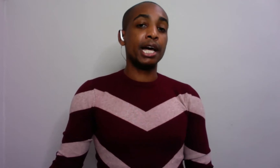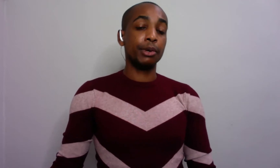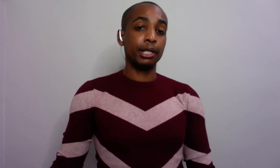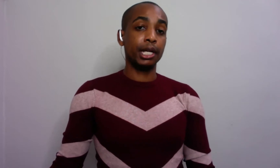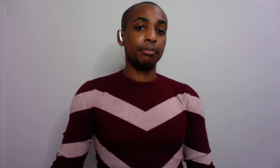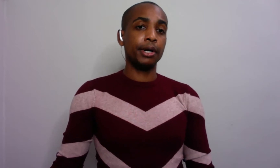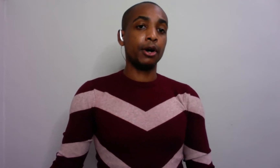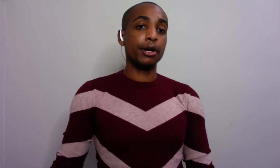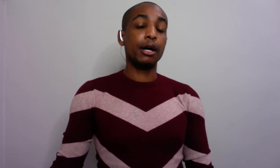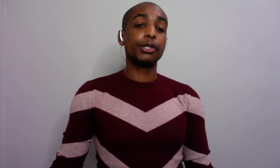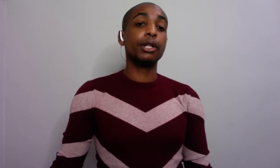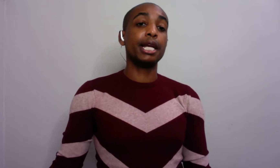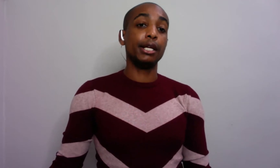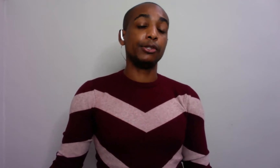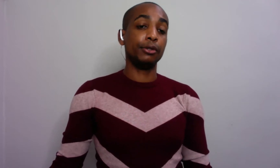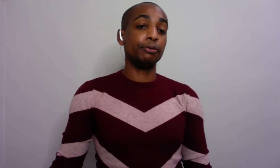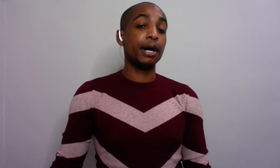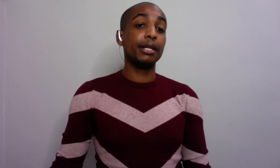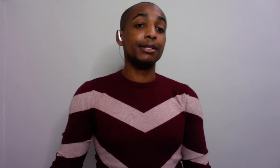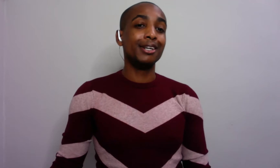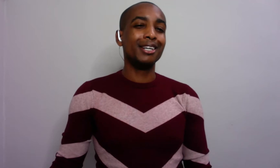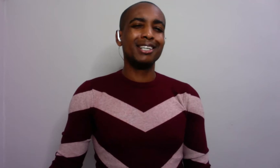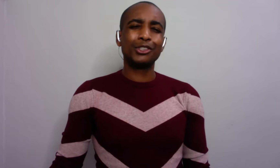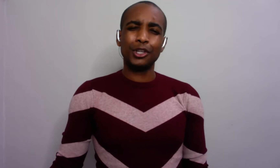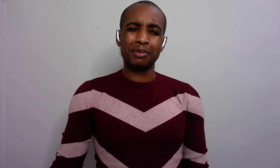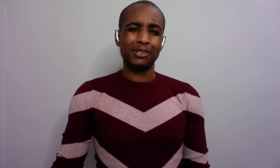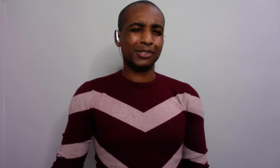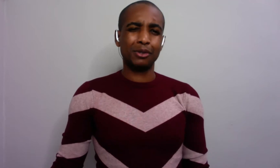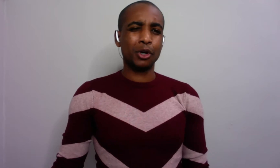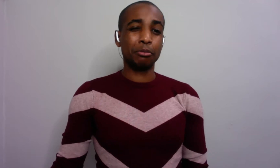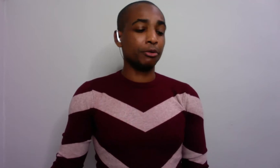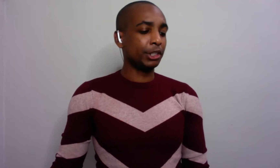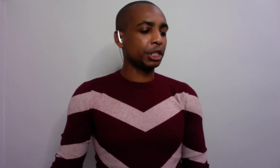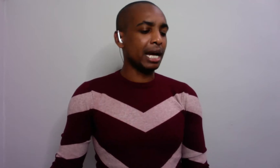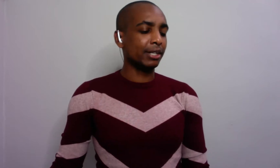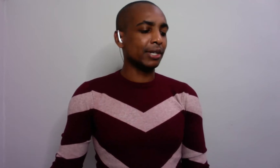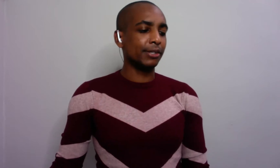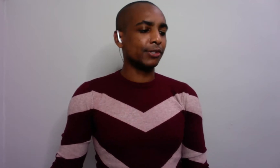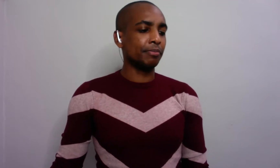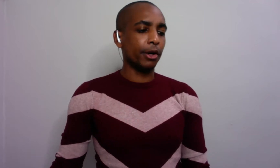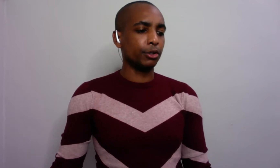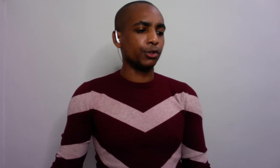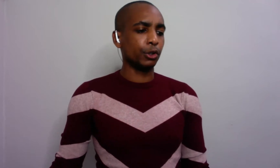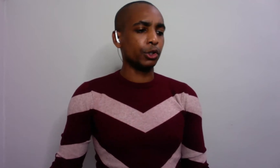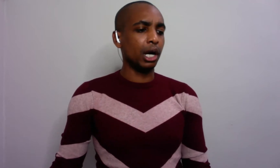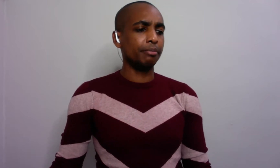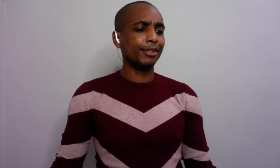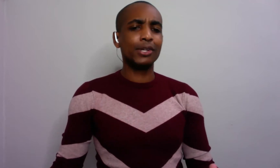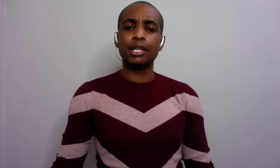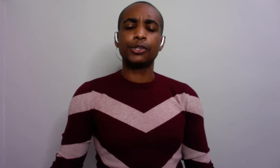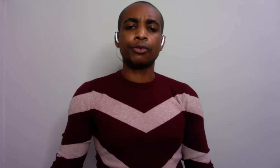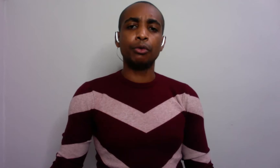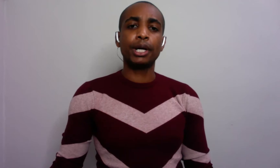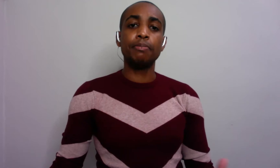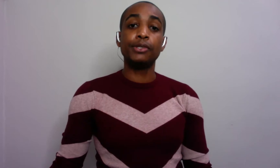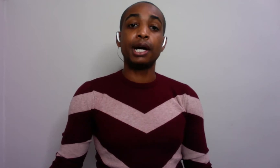pretty adequately, but are now declining to fund treatment or prevention access models or